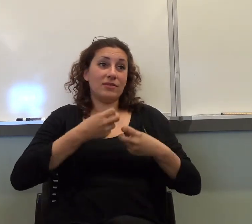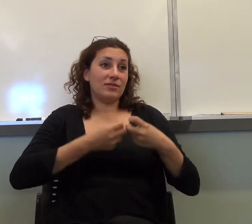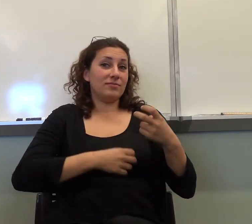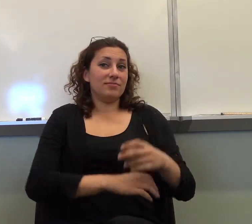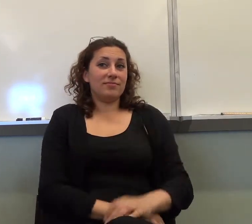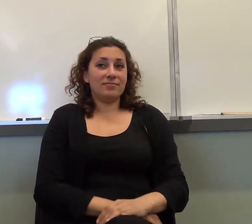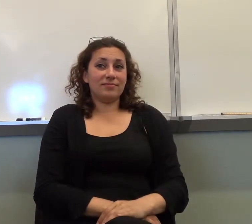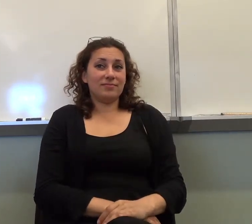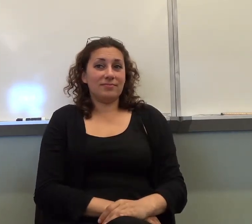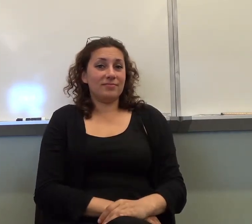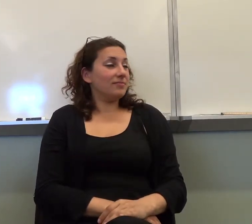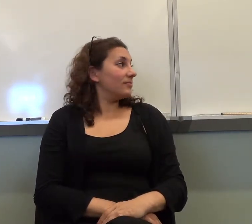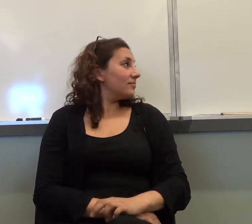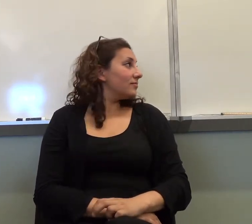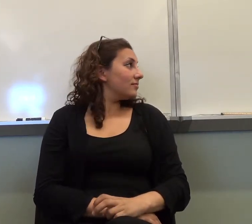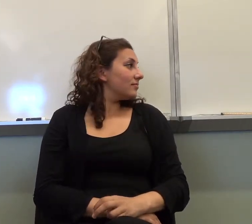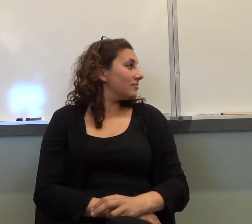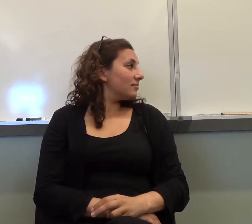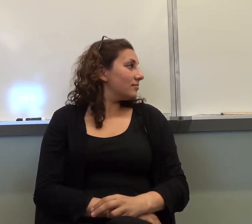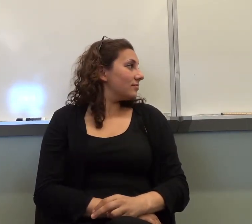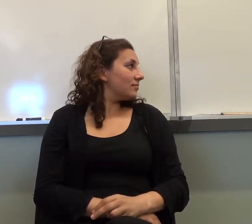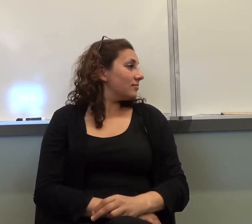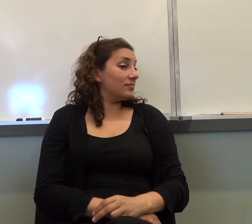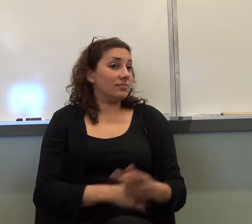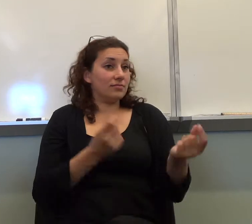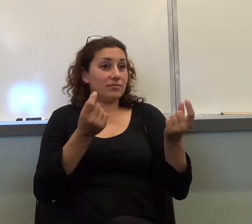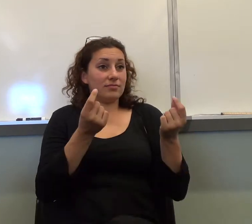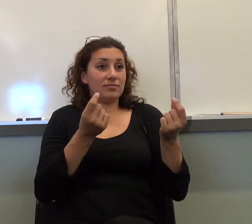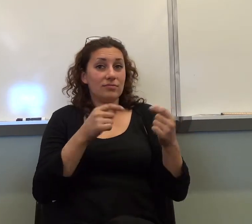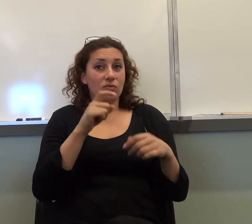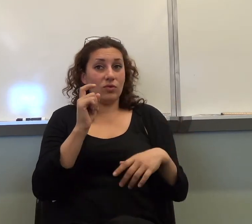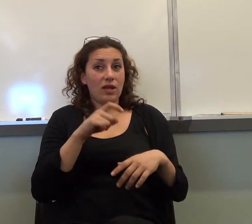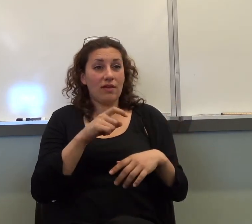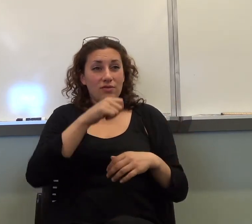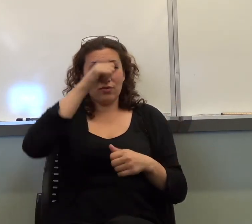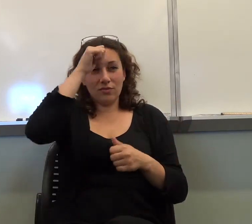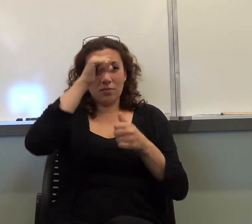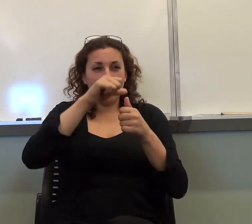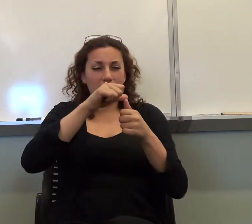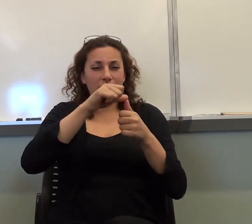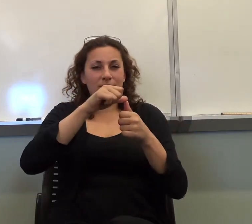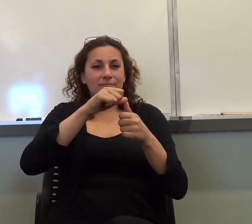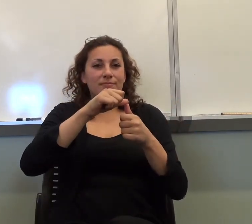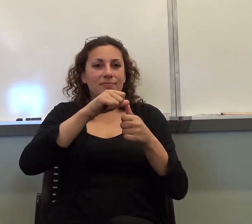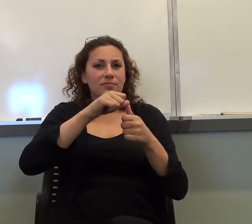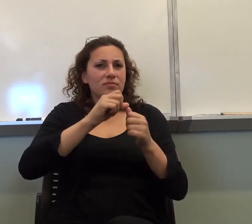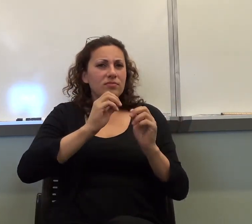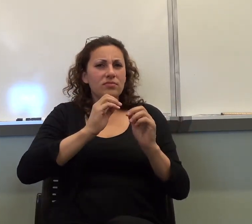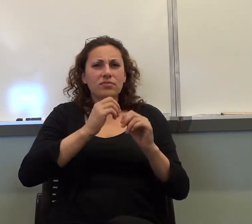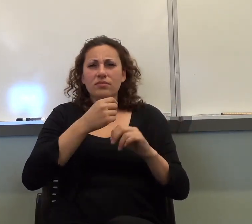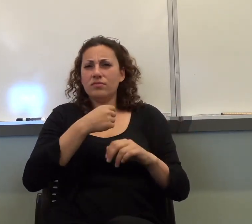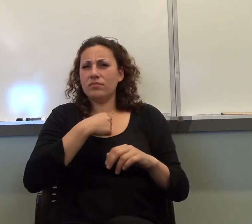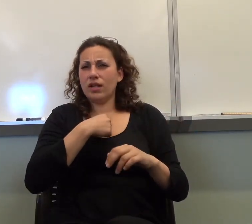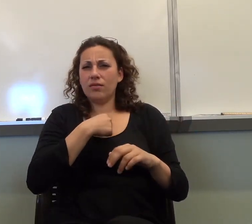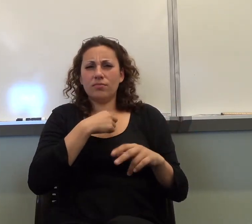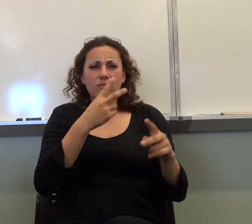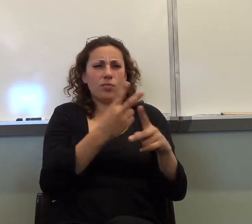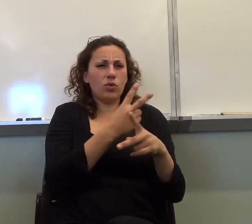Okay. Well, again, we have to go back in our memories to figure out, well, how do I multiply mixed numbers? Oh, I